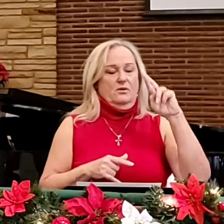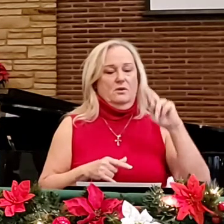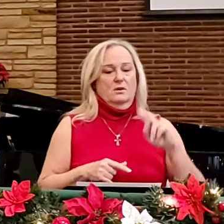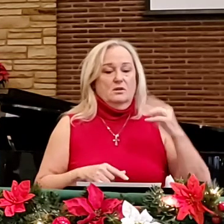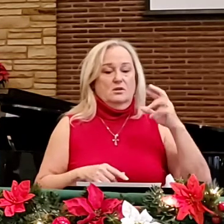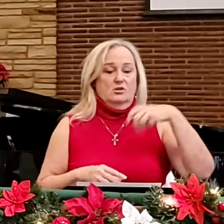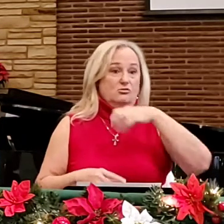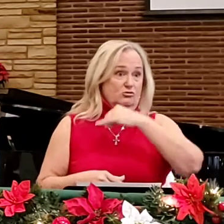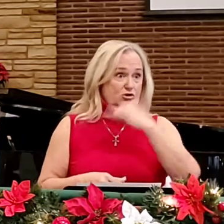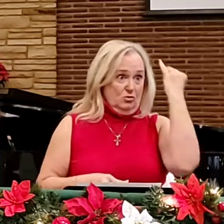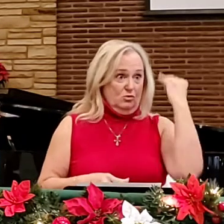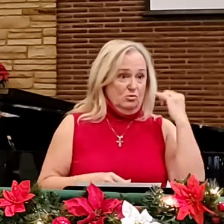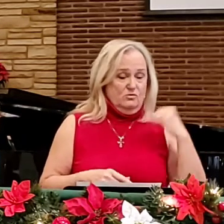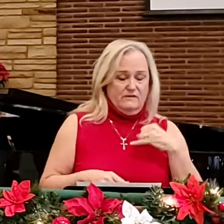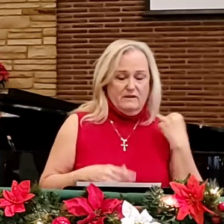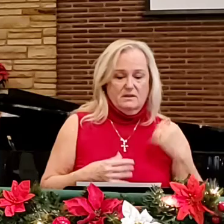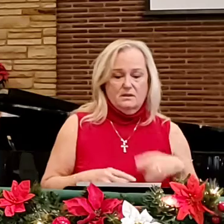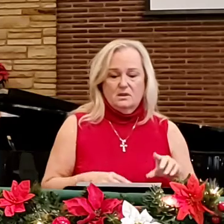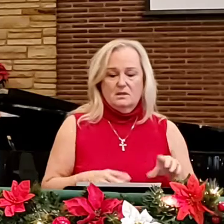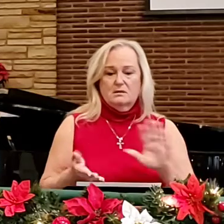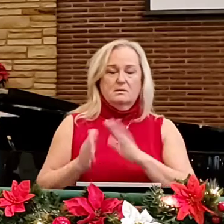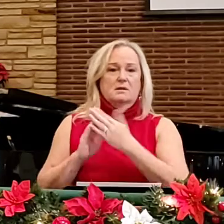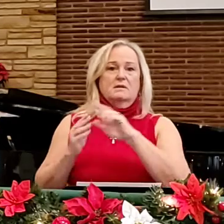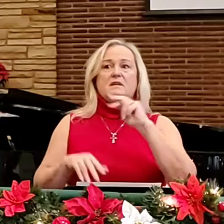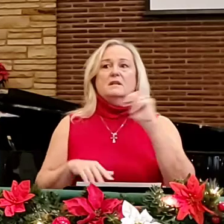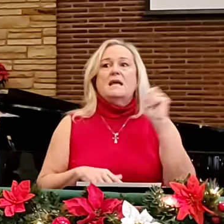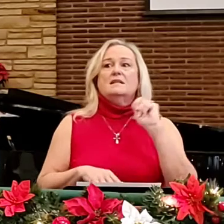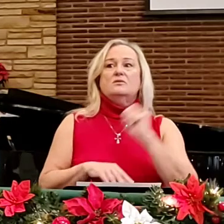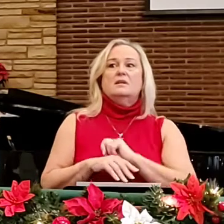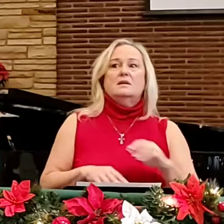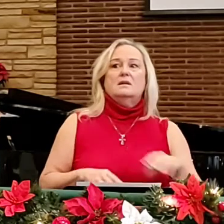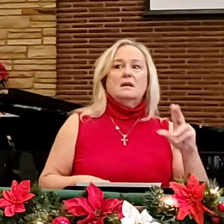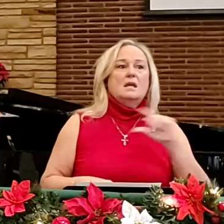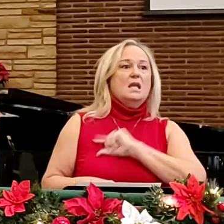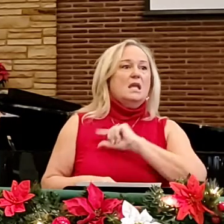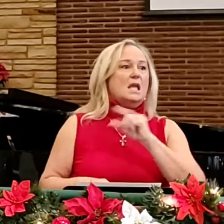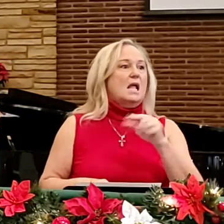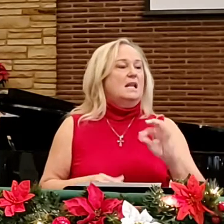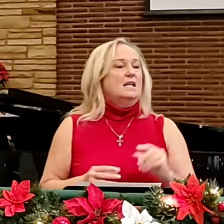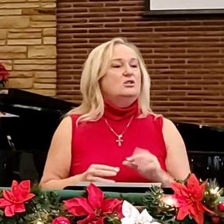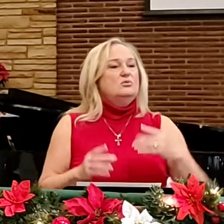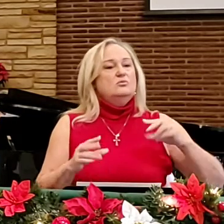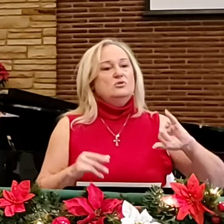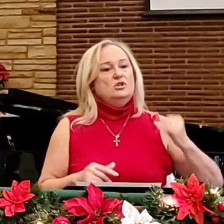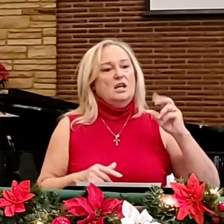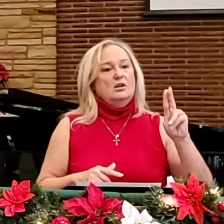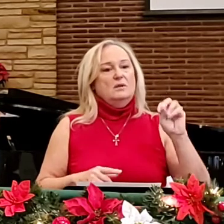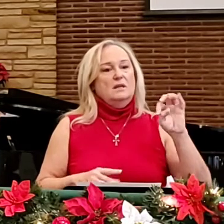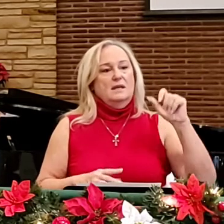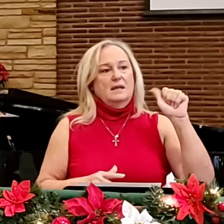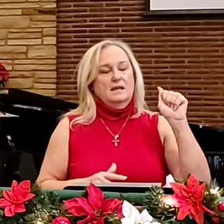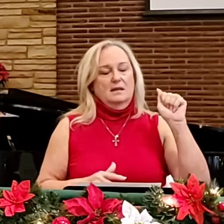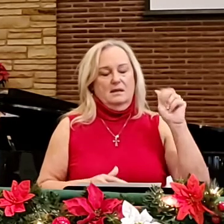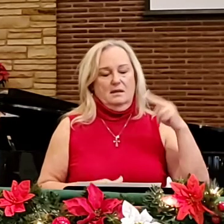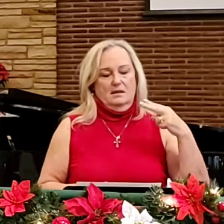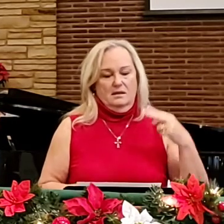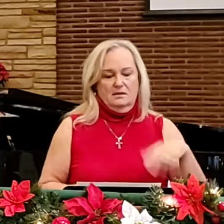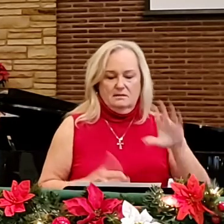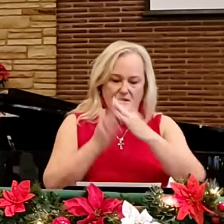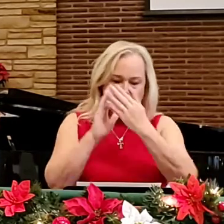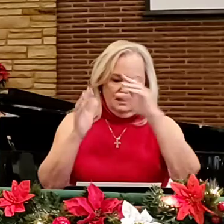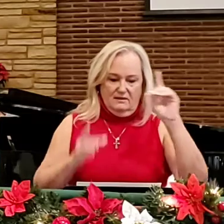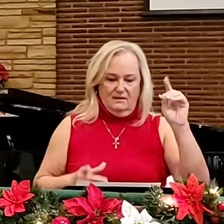Joseph also went from the town of Nazareth in Galilee to Judea, to the city